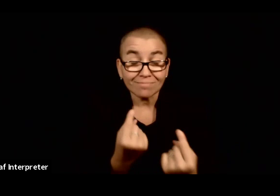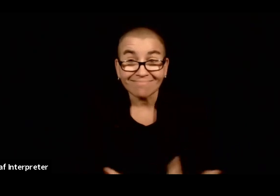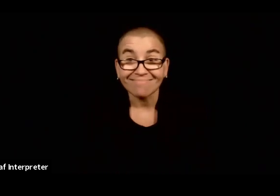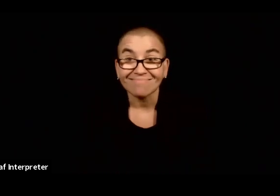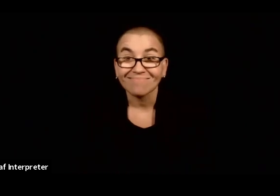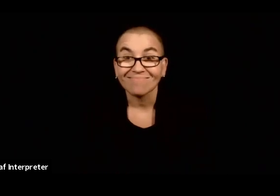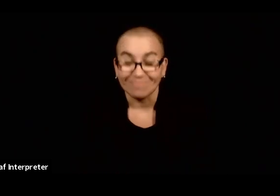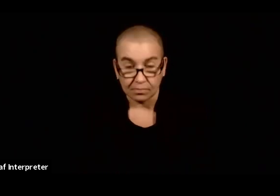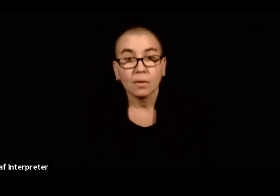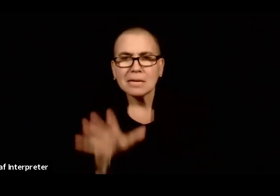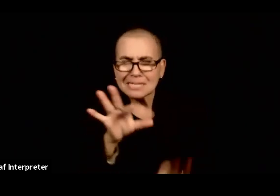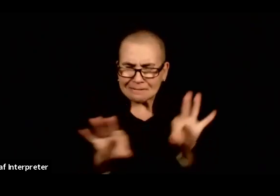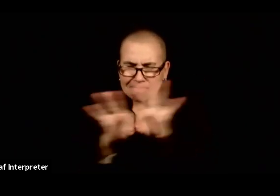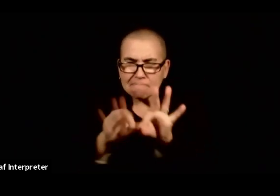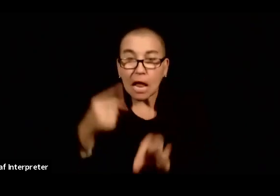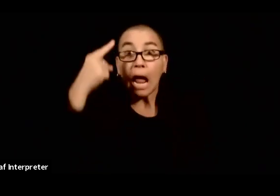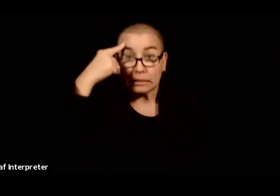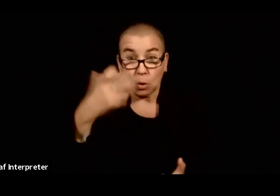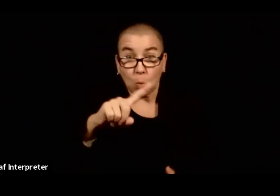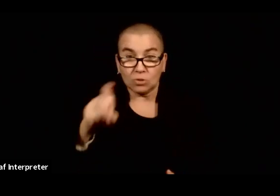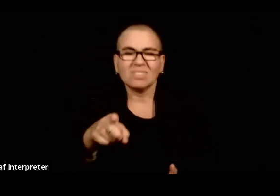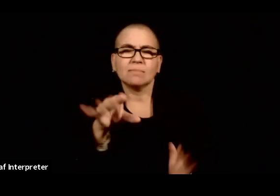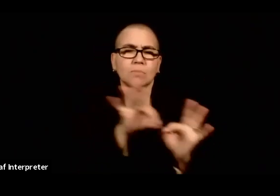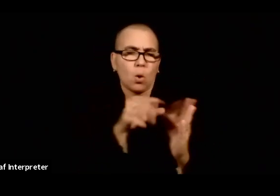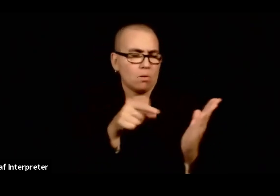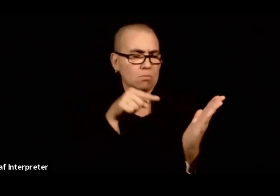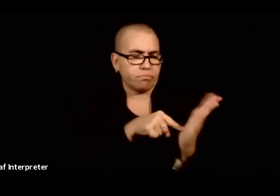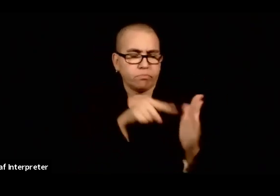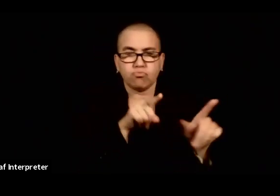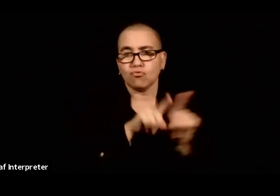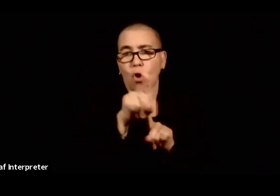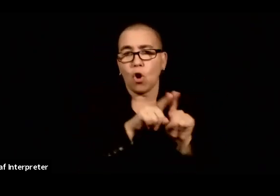*1 to ask a question.